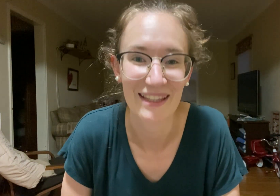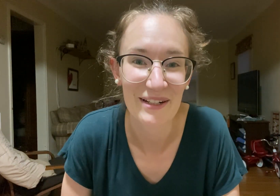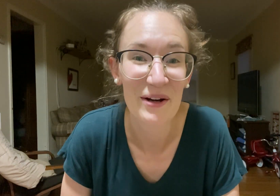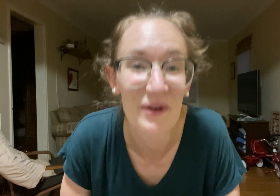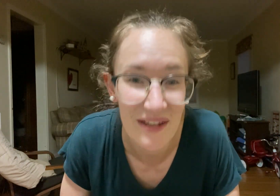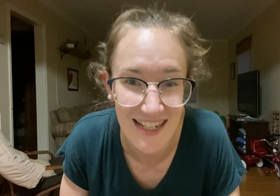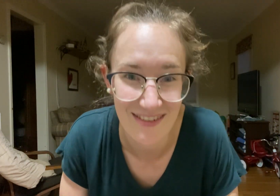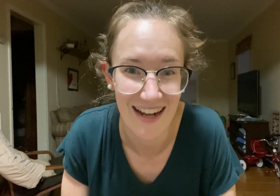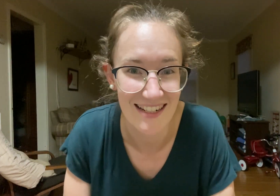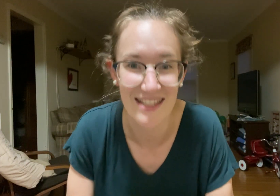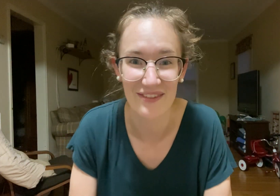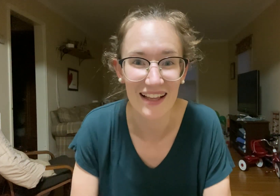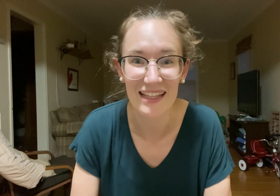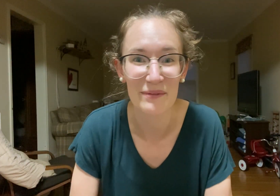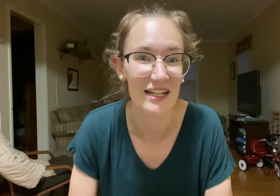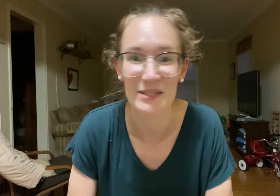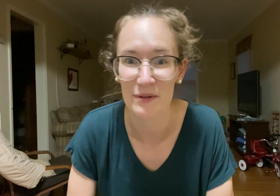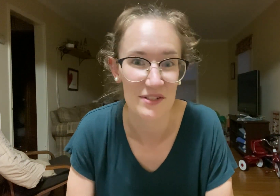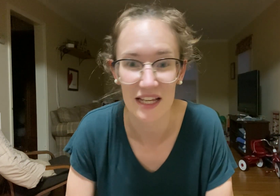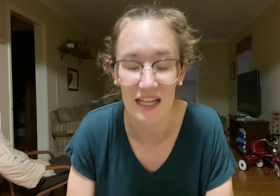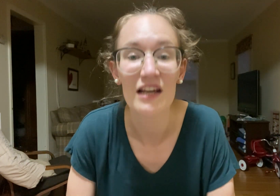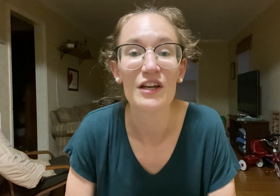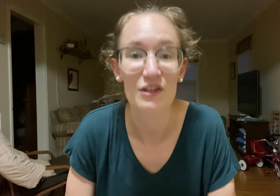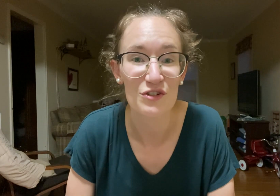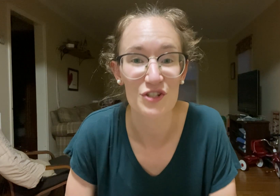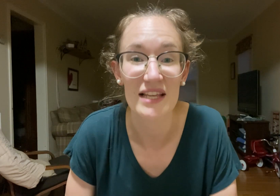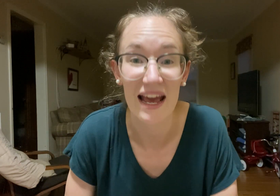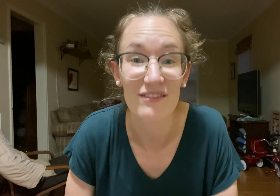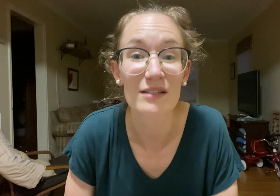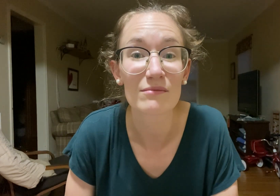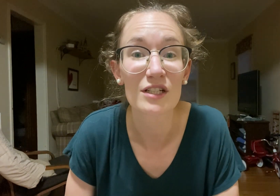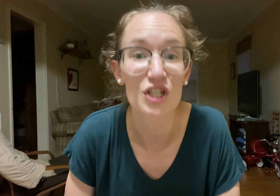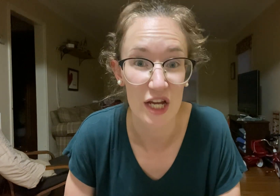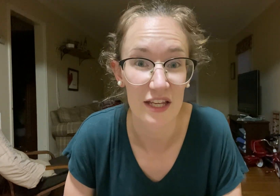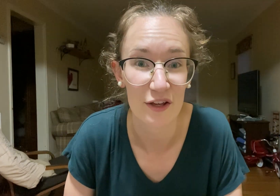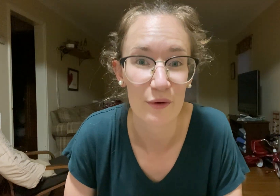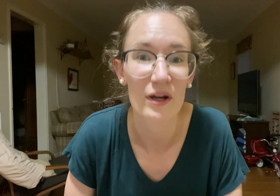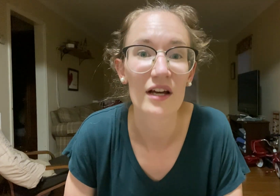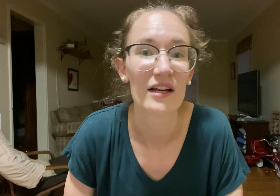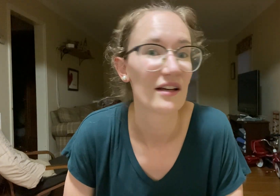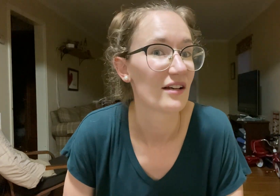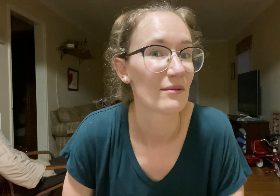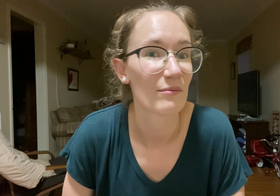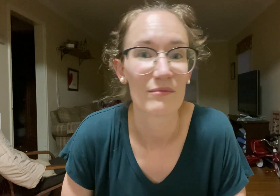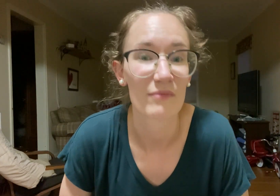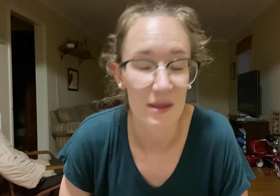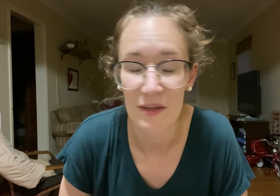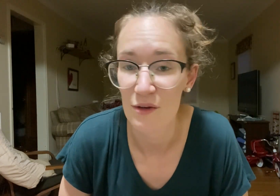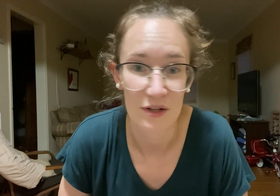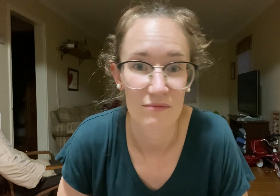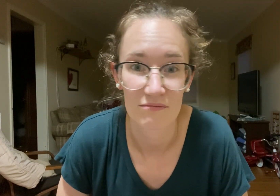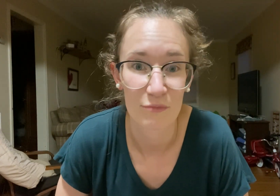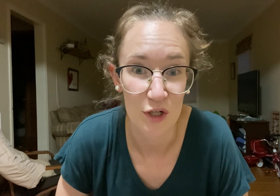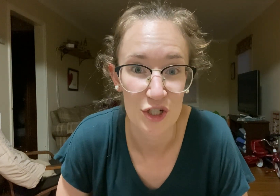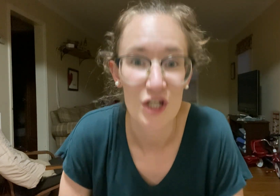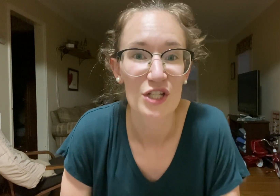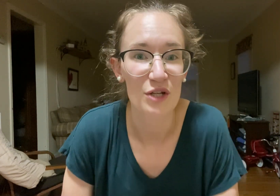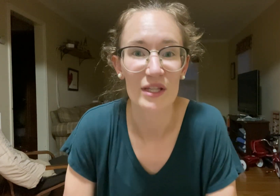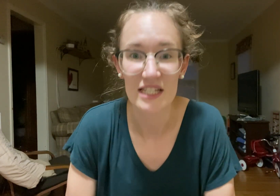through contractions. Finally, my husband was like, you should just have them check you. Maybe you can push. So they did